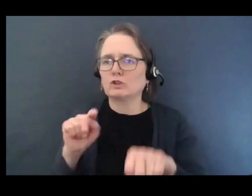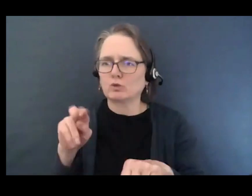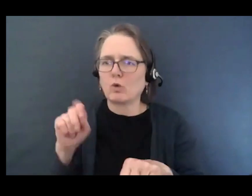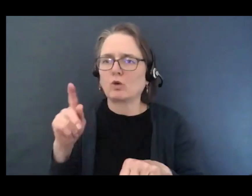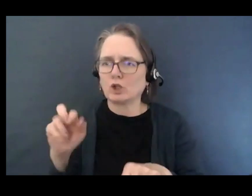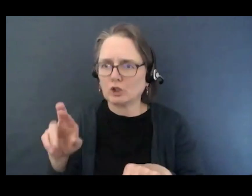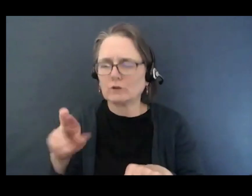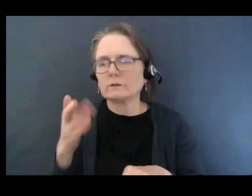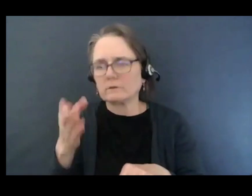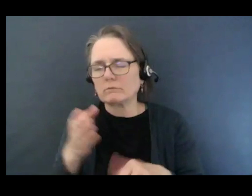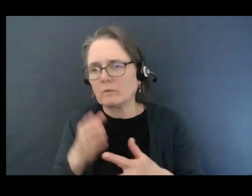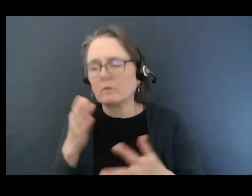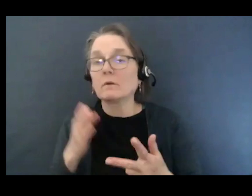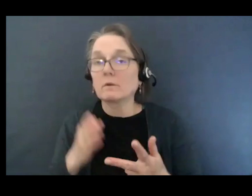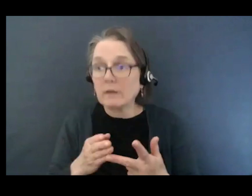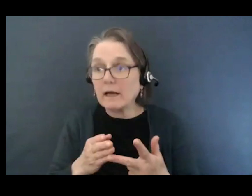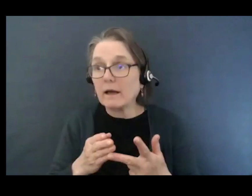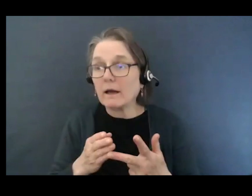of a smooth sidewalk.